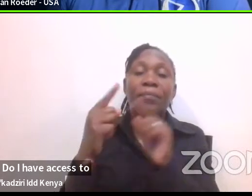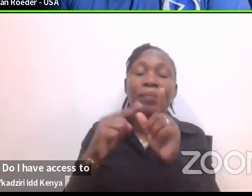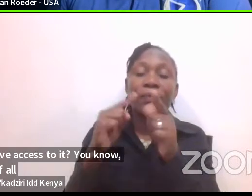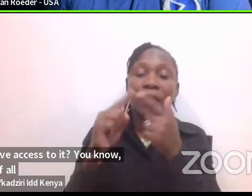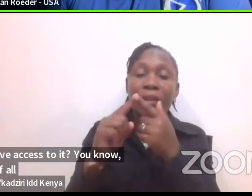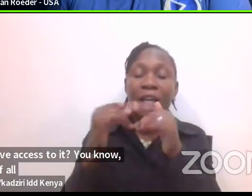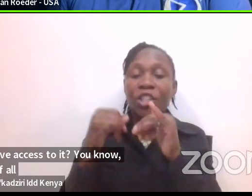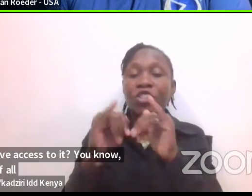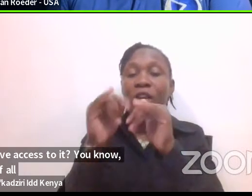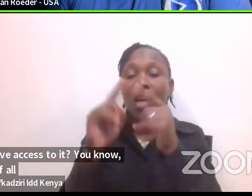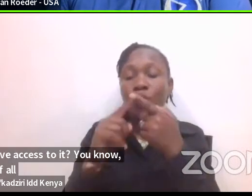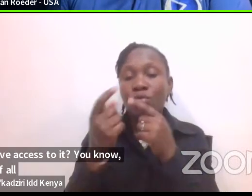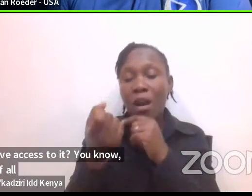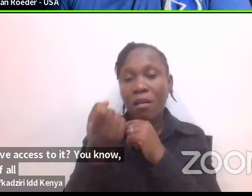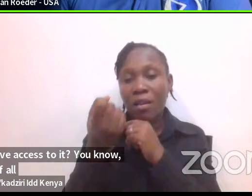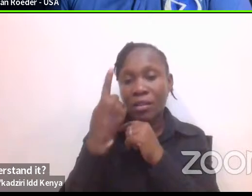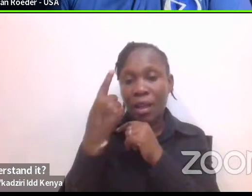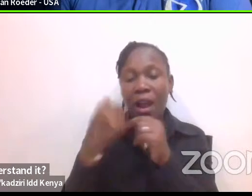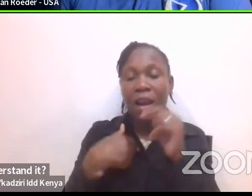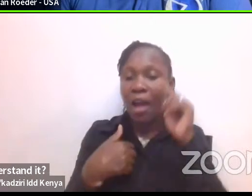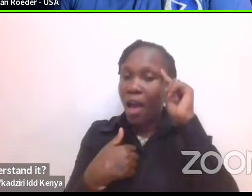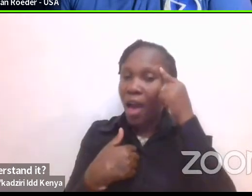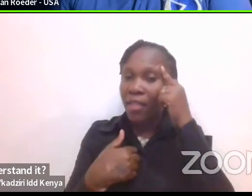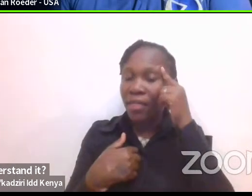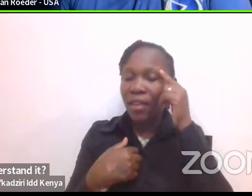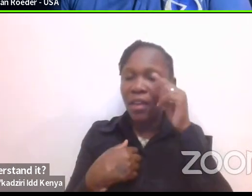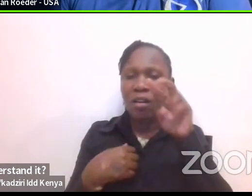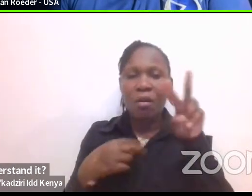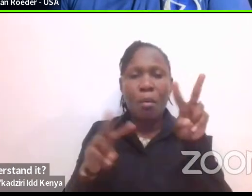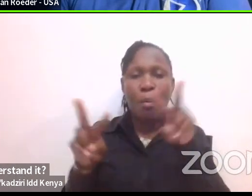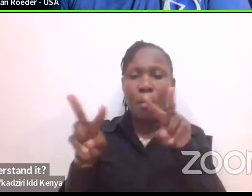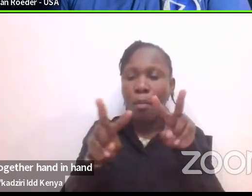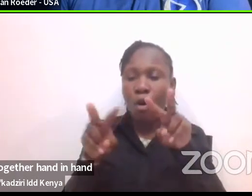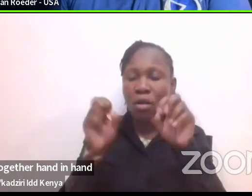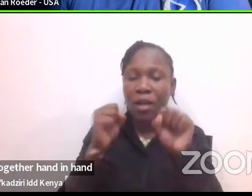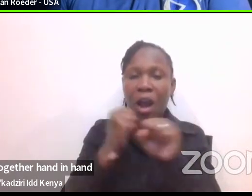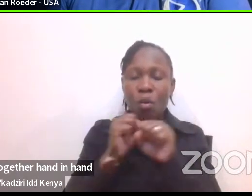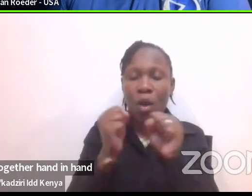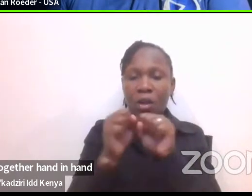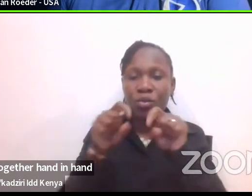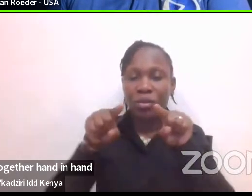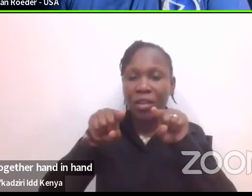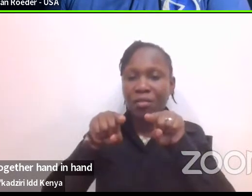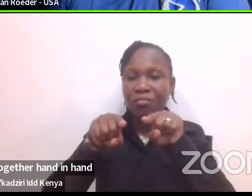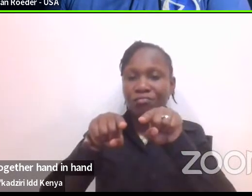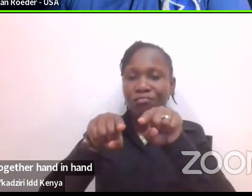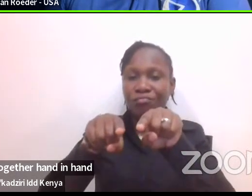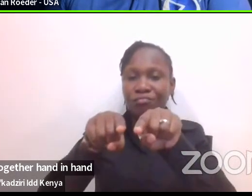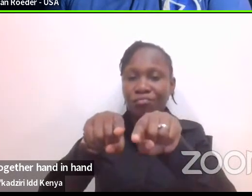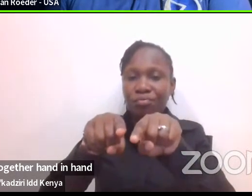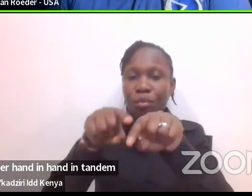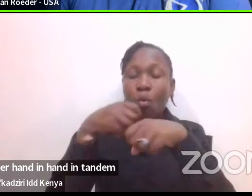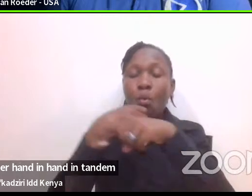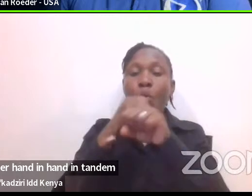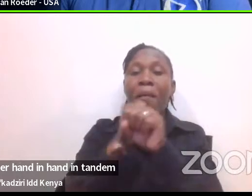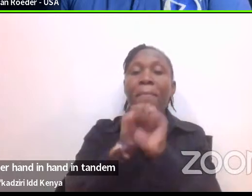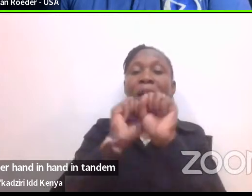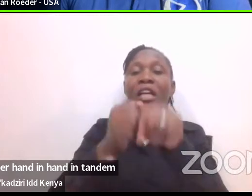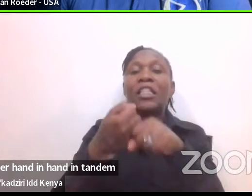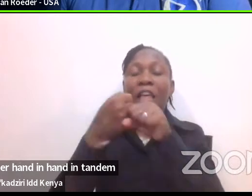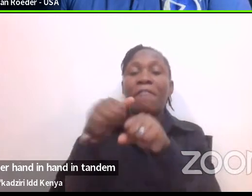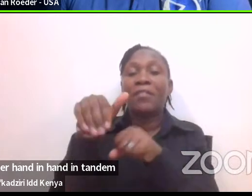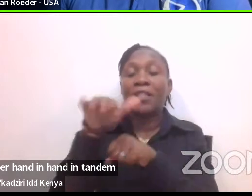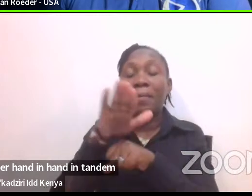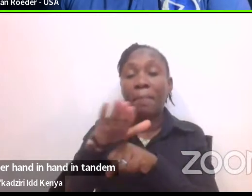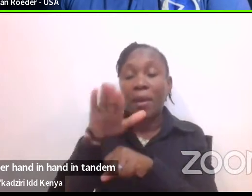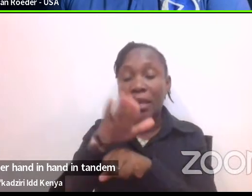understand it? And I think they work together hand in hand, in tandem from there. If we create a safe space and